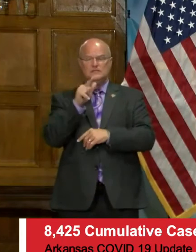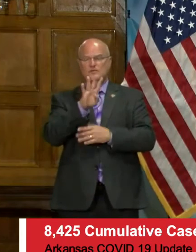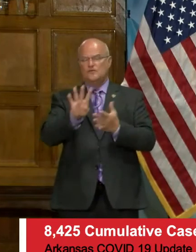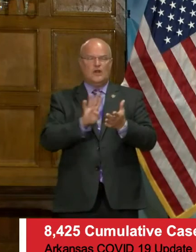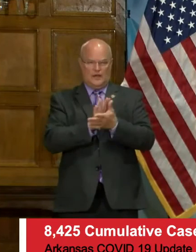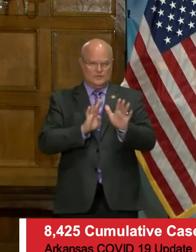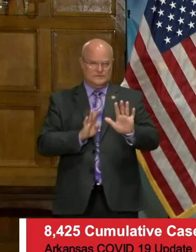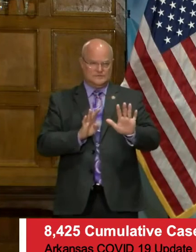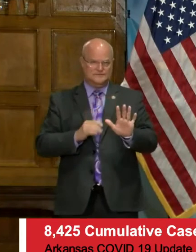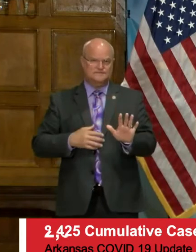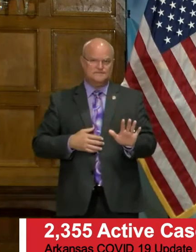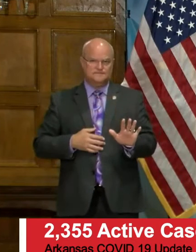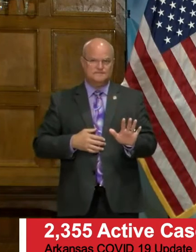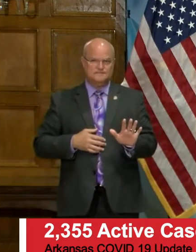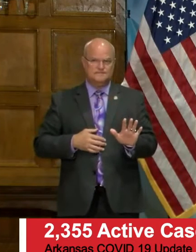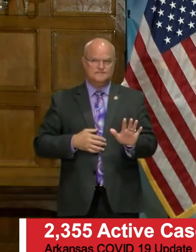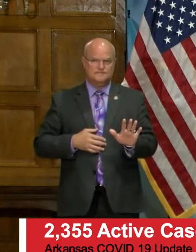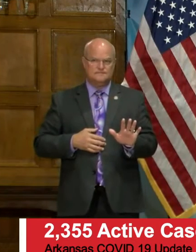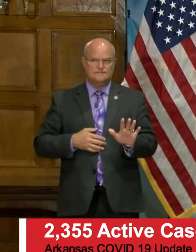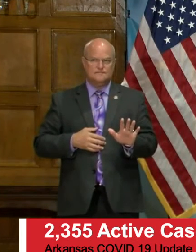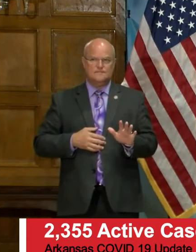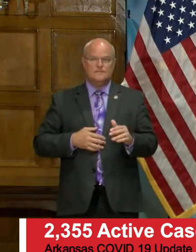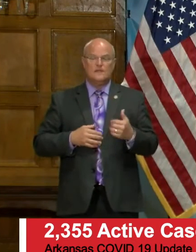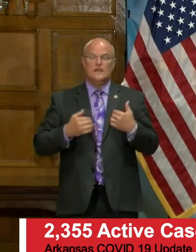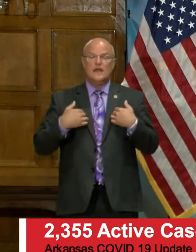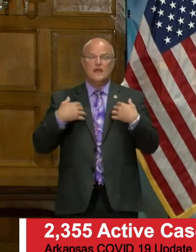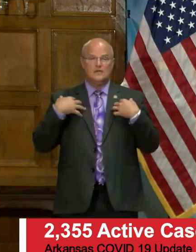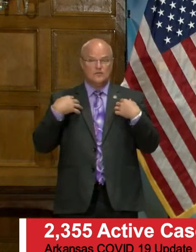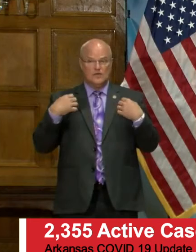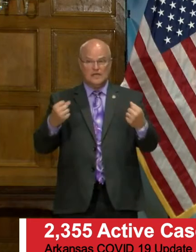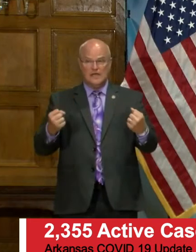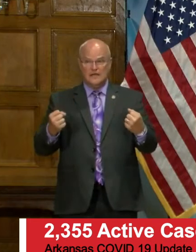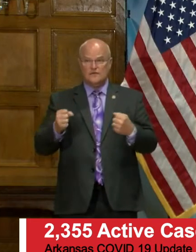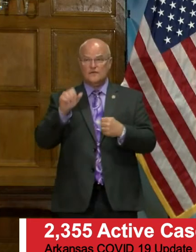24 hours. We have recovered